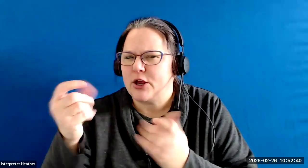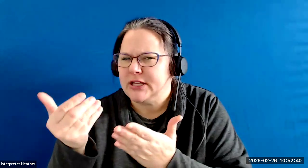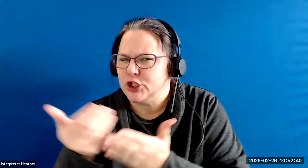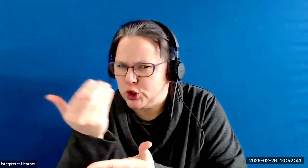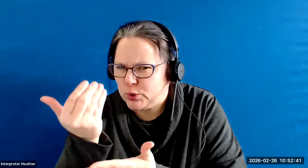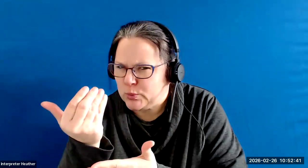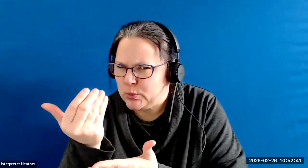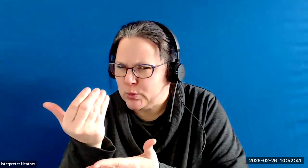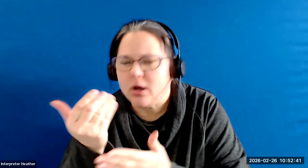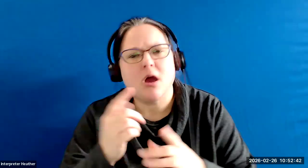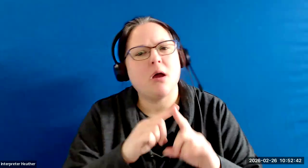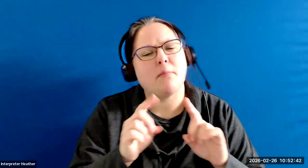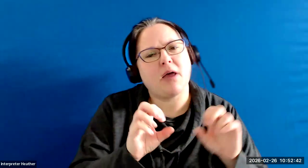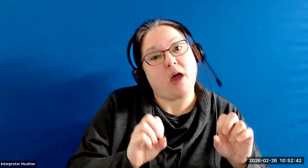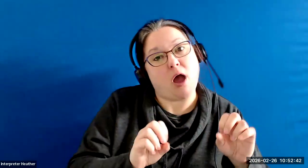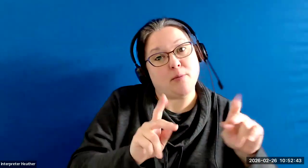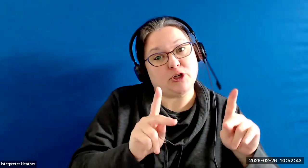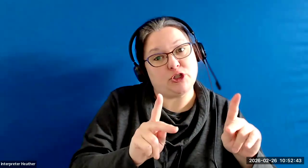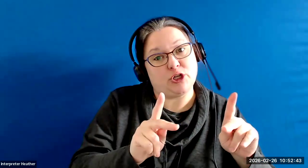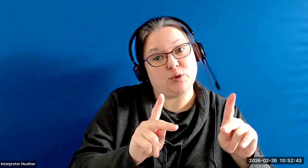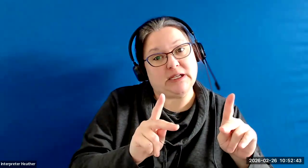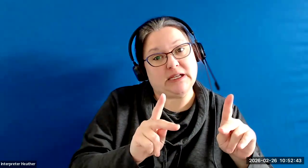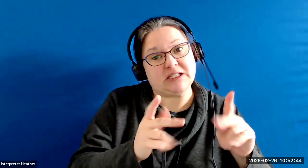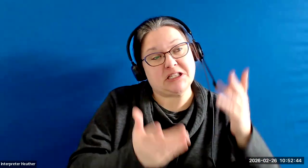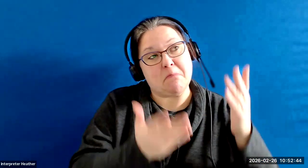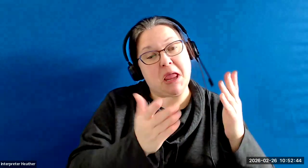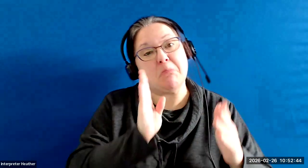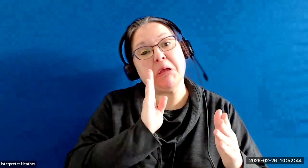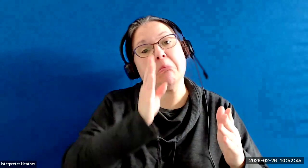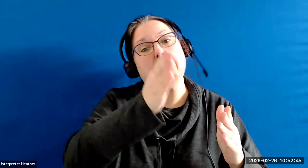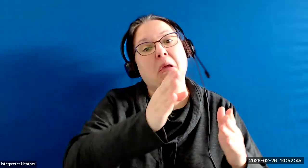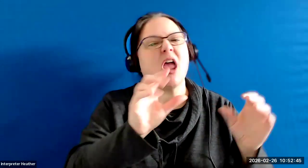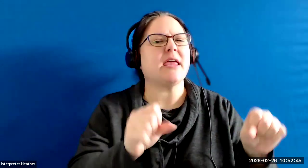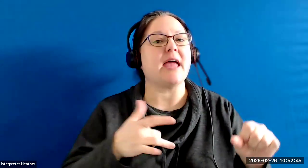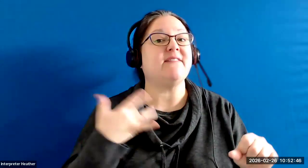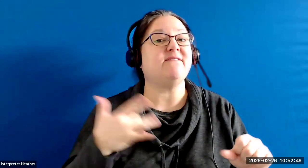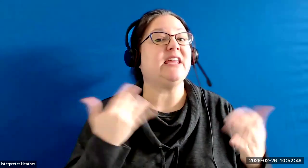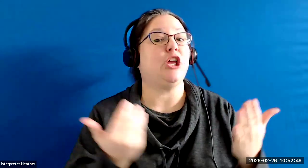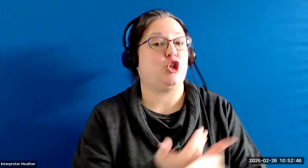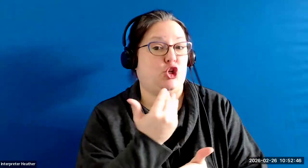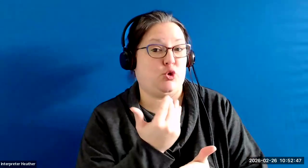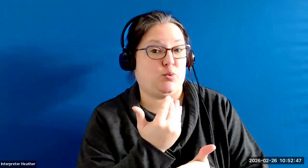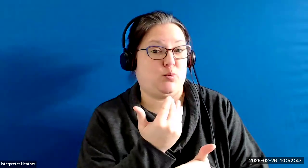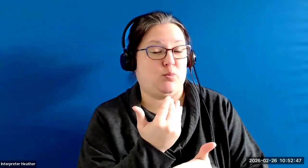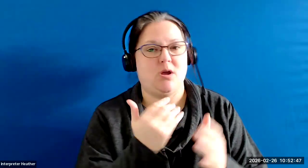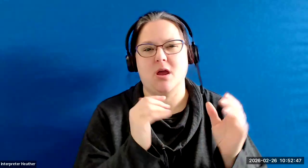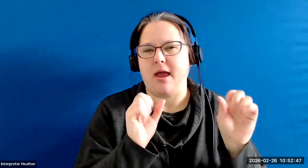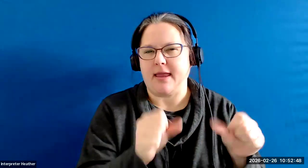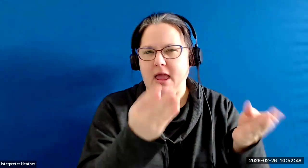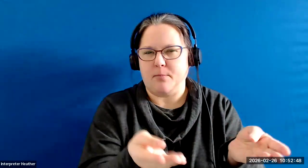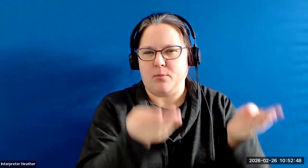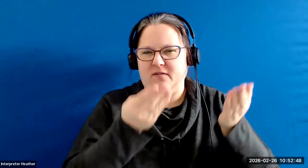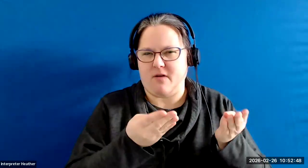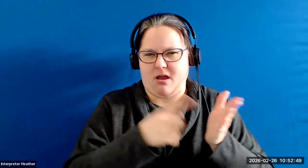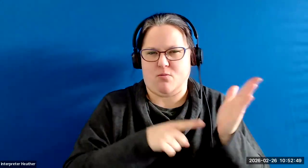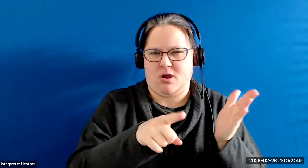that the opportunities that we have before us can be new to us and bring us what we need